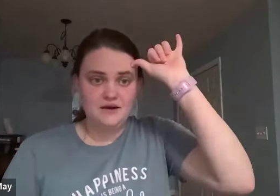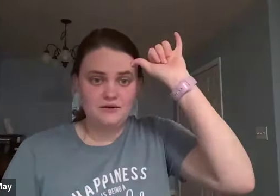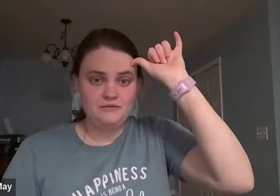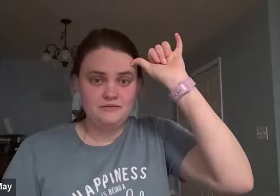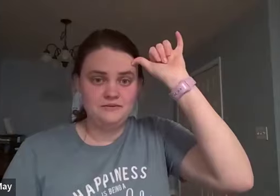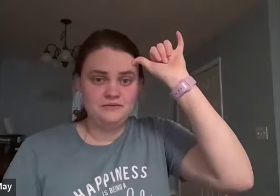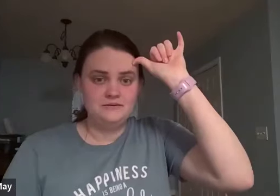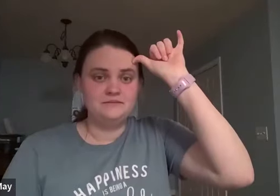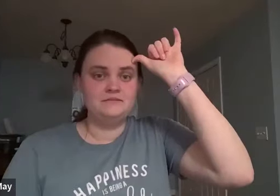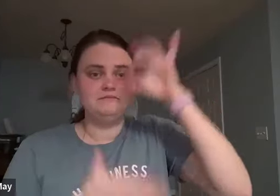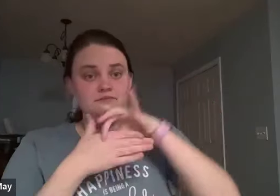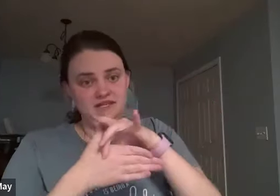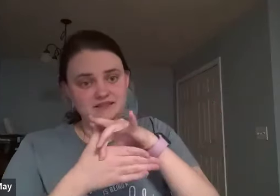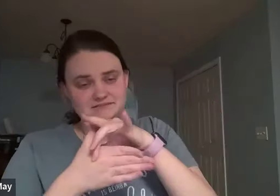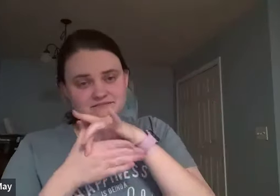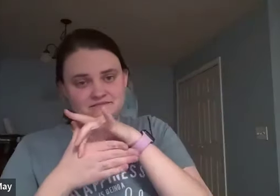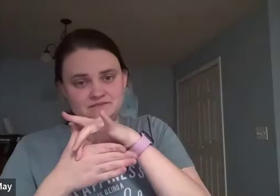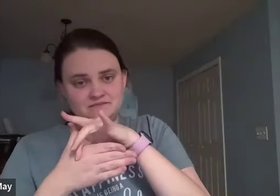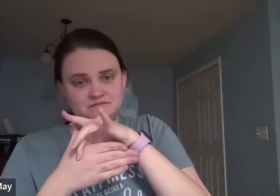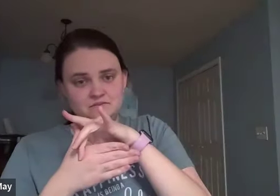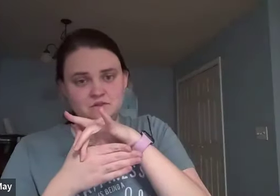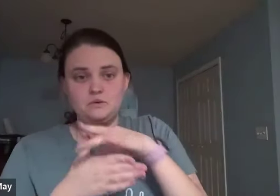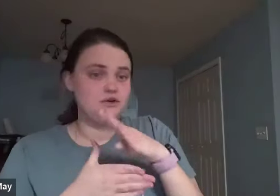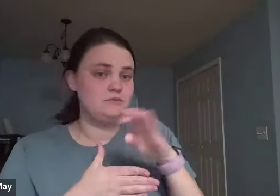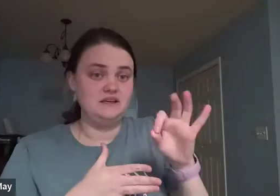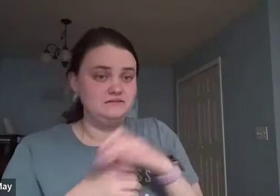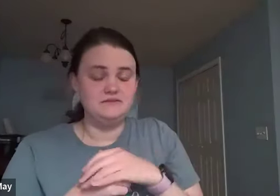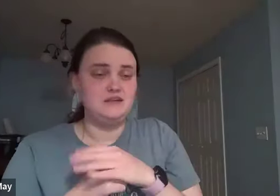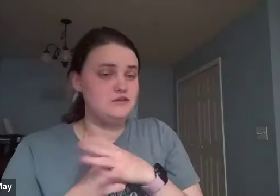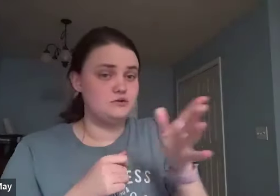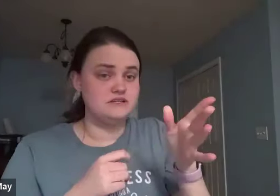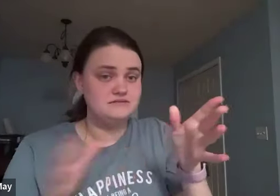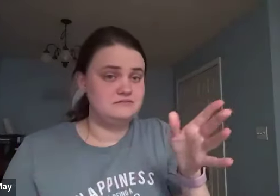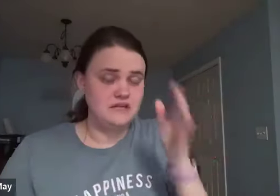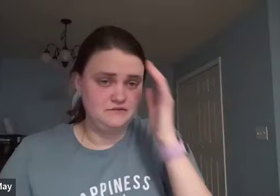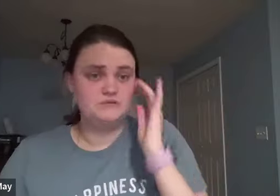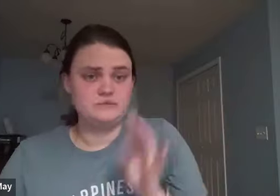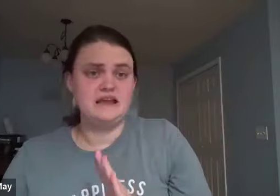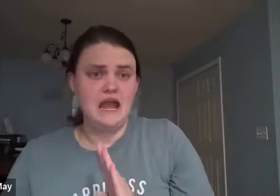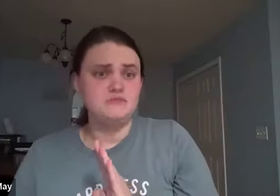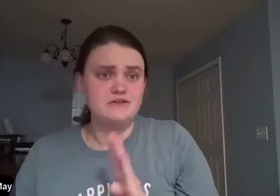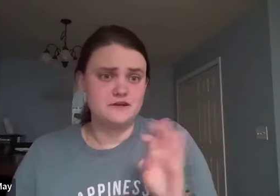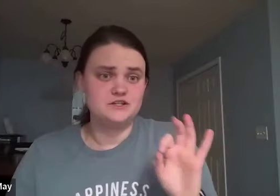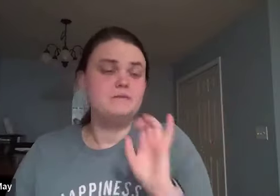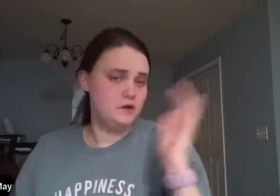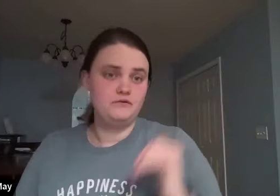Cow meat. Or your beef. Either choice If you would be like, I'd rather fingerspell, go for